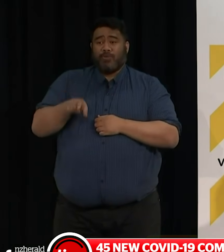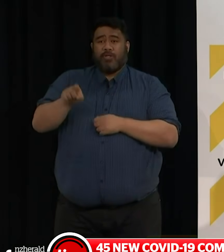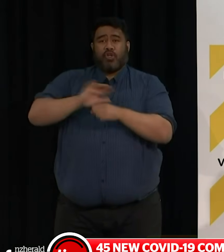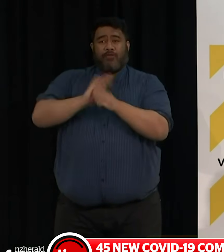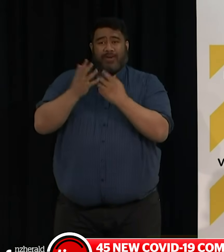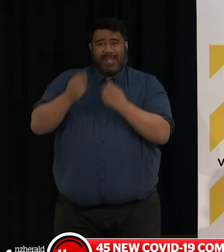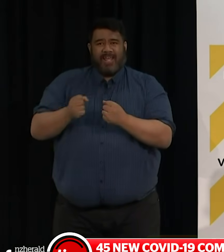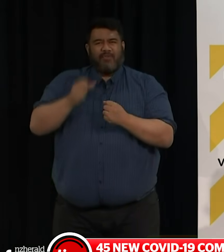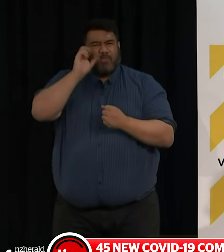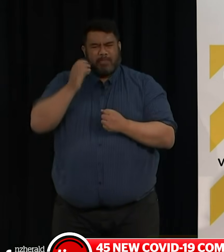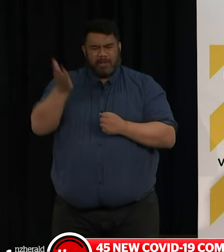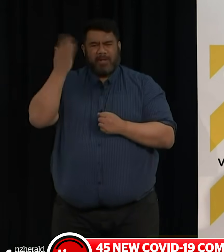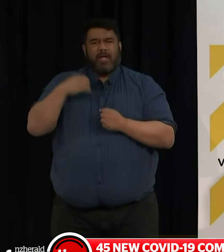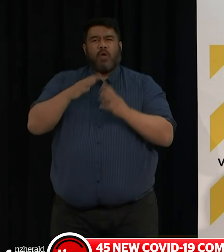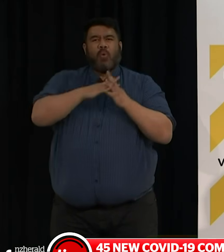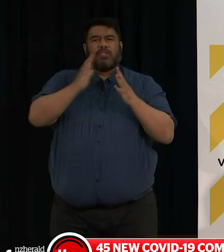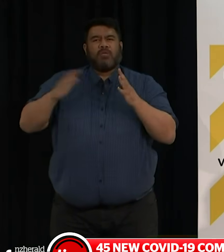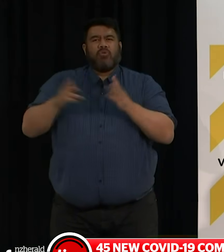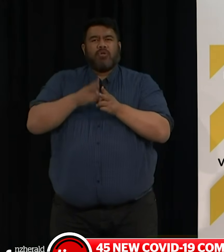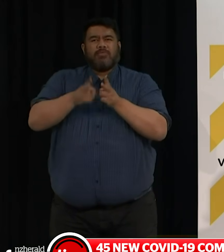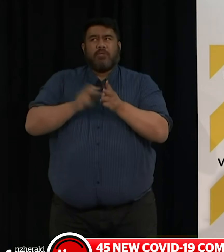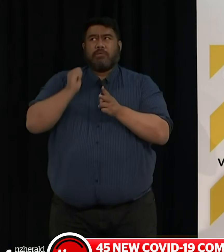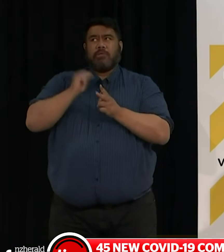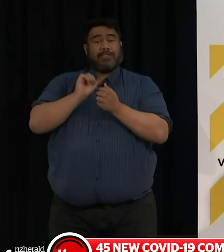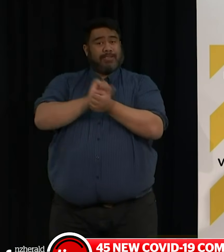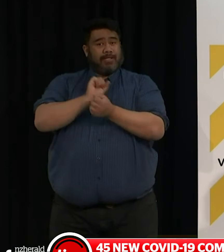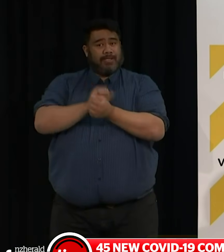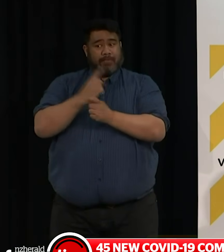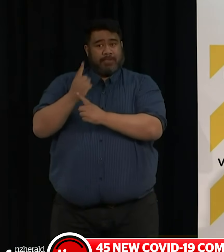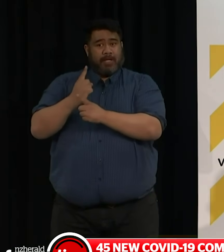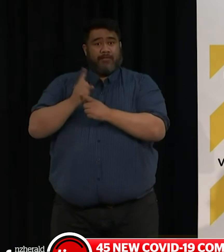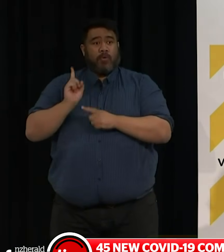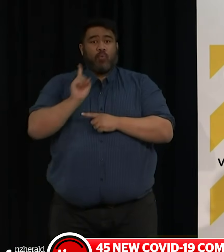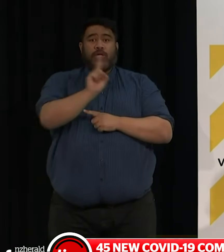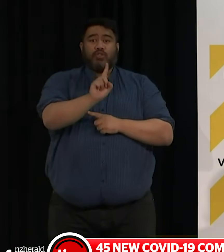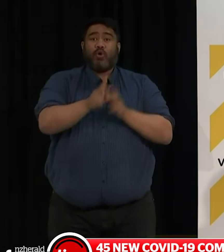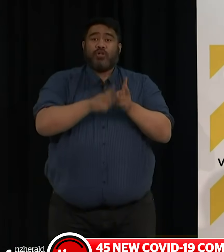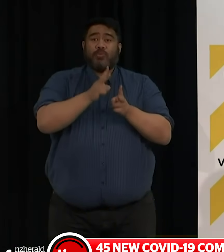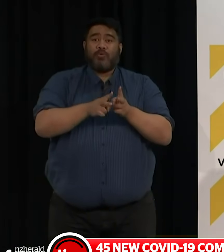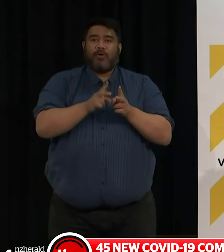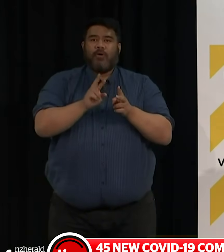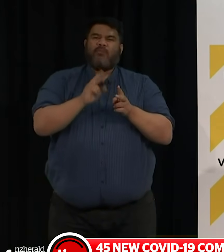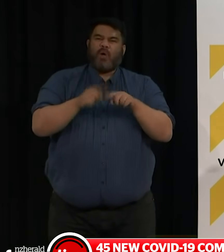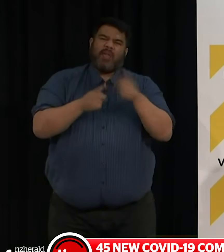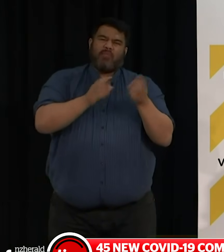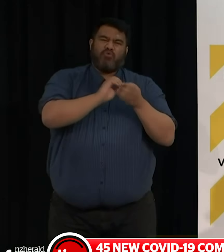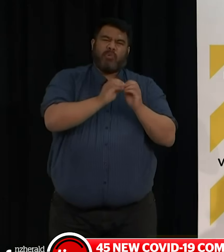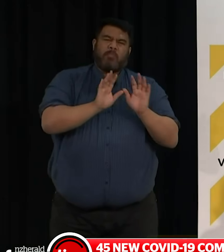attended the emergency department at Waitakere Hospital on Saturday the 25th for a non-COVID-related